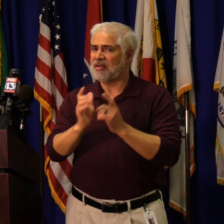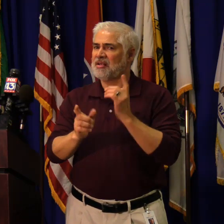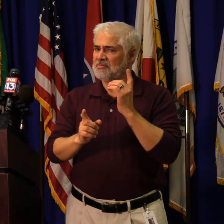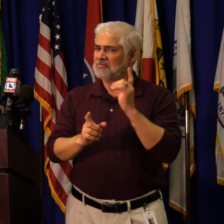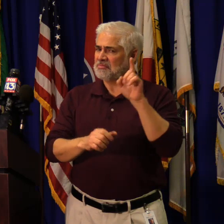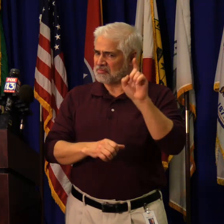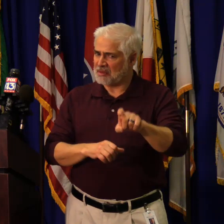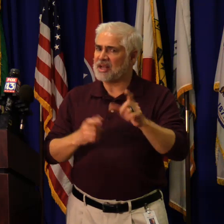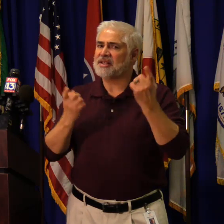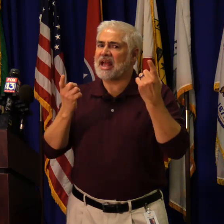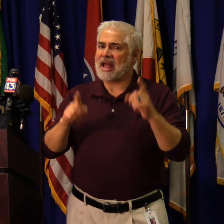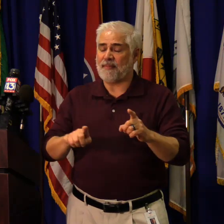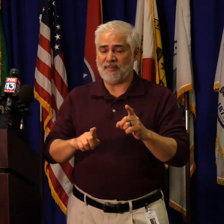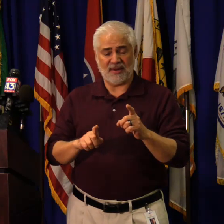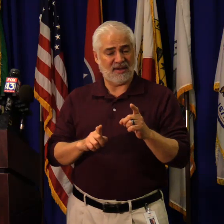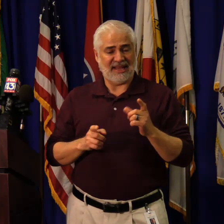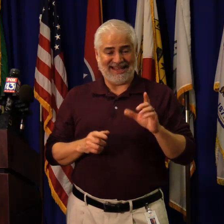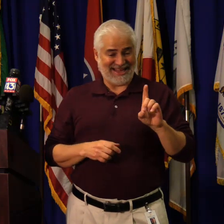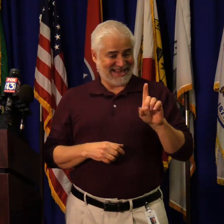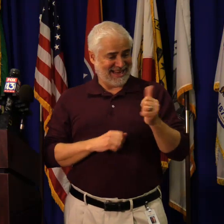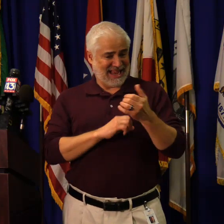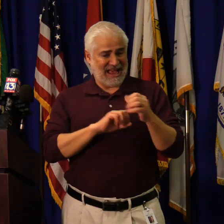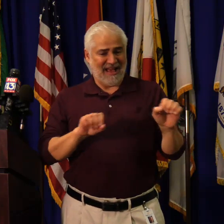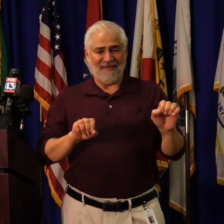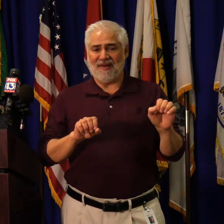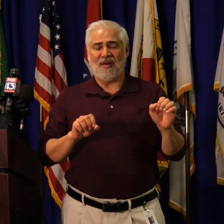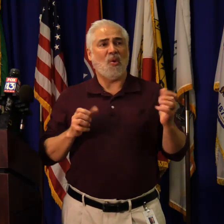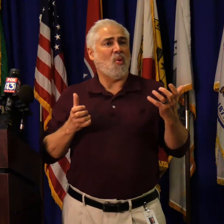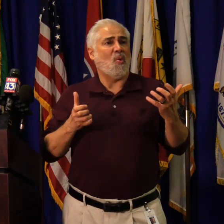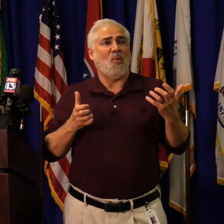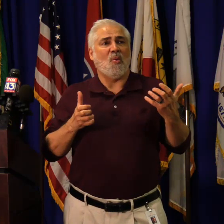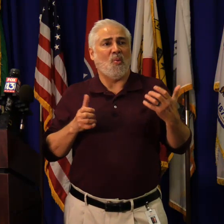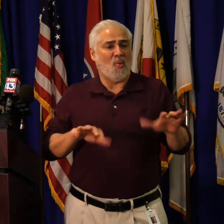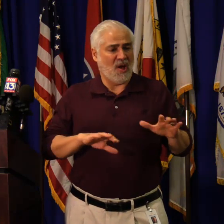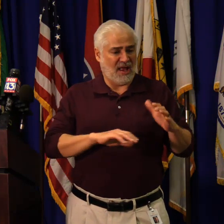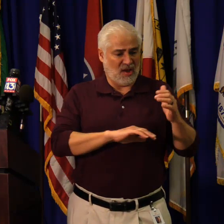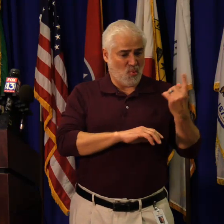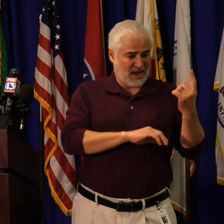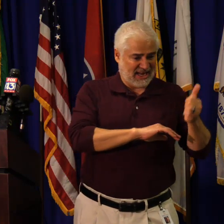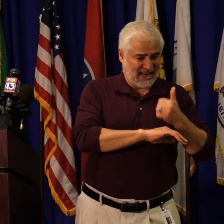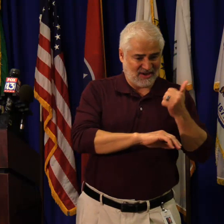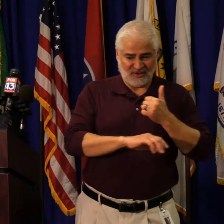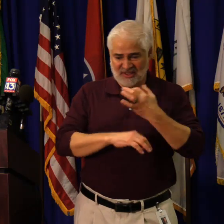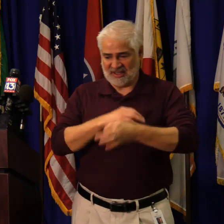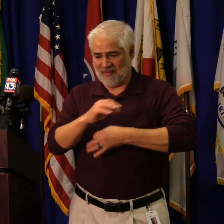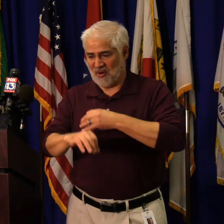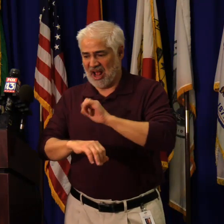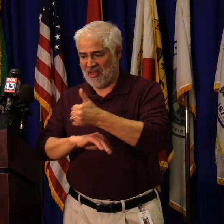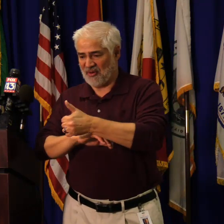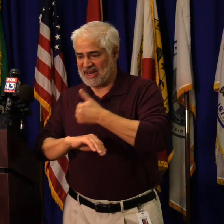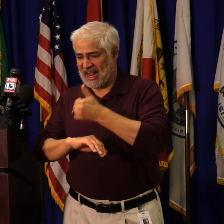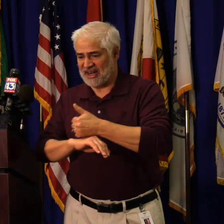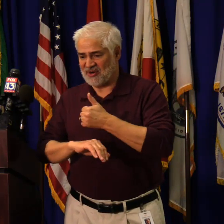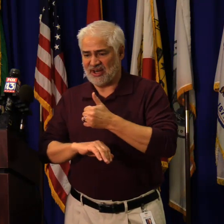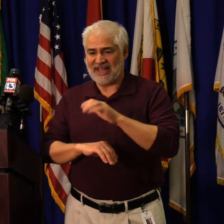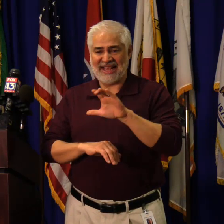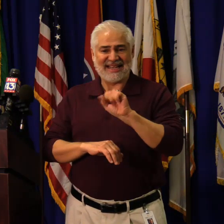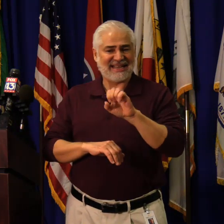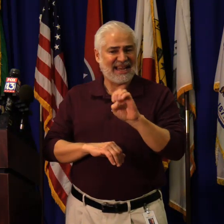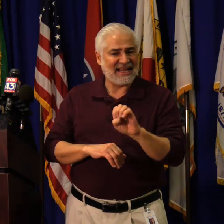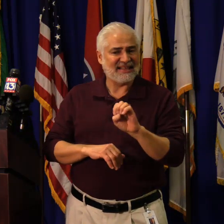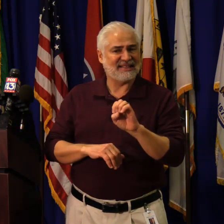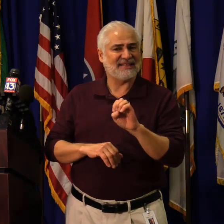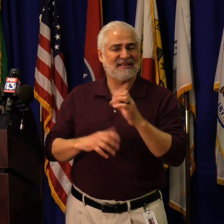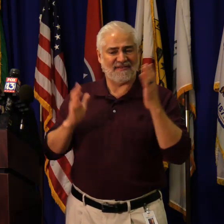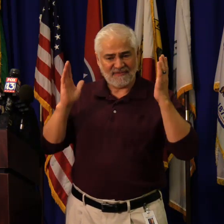that your DA's office wants to do is to substitute one danger for another. And so the cases that are in custody, the cases